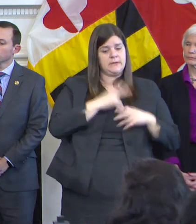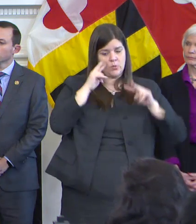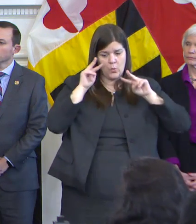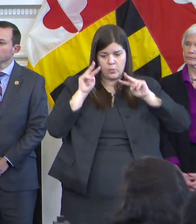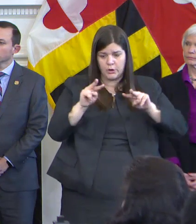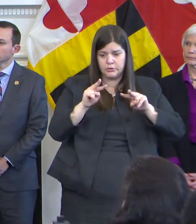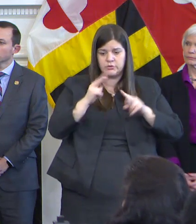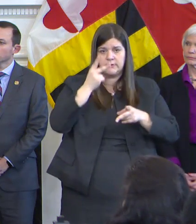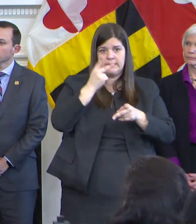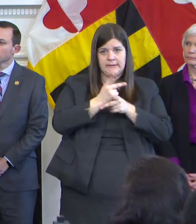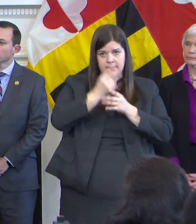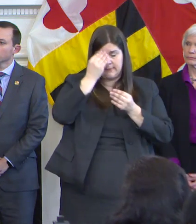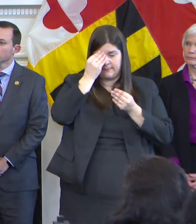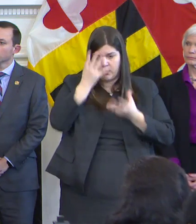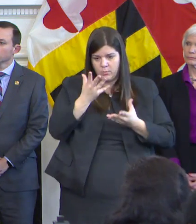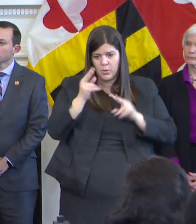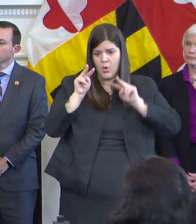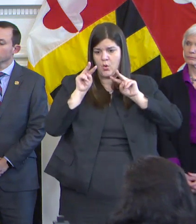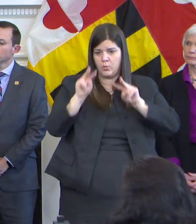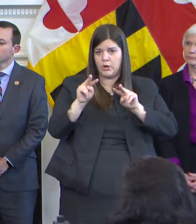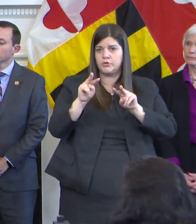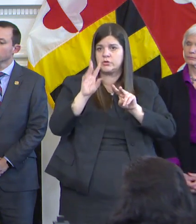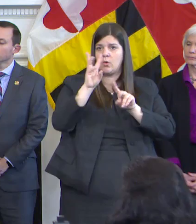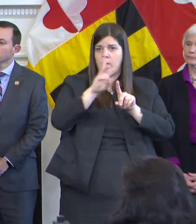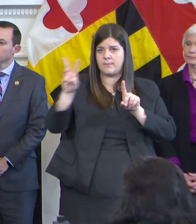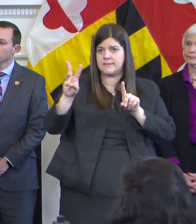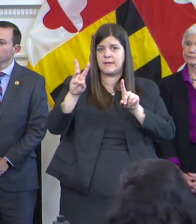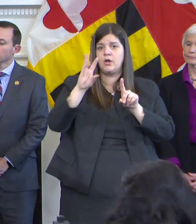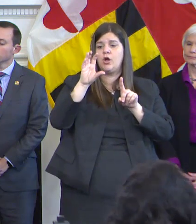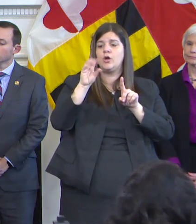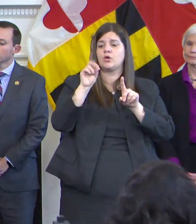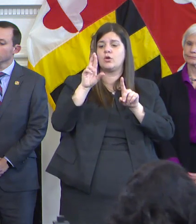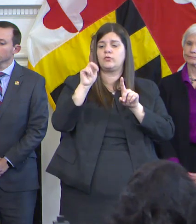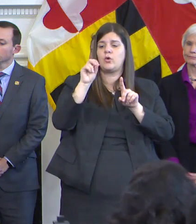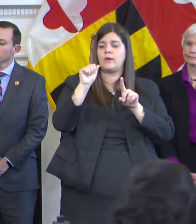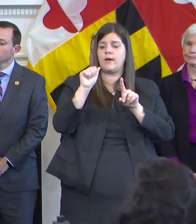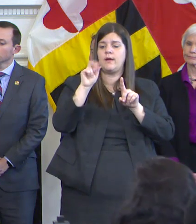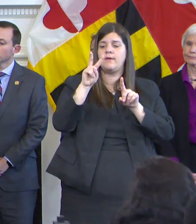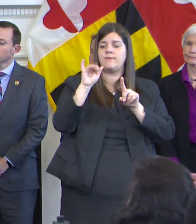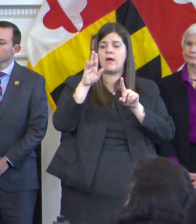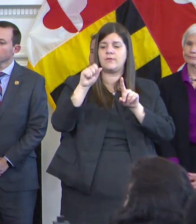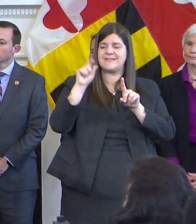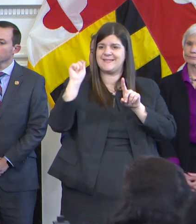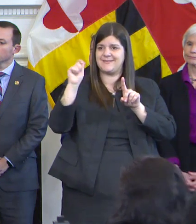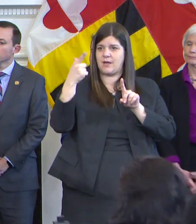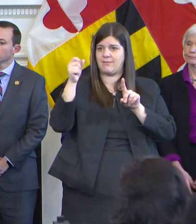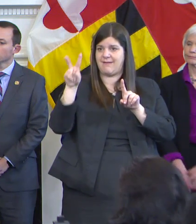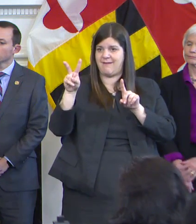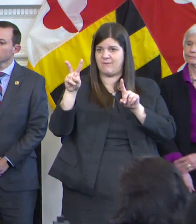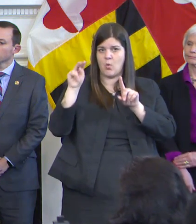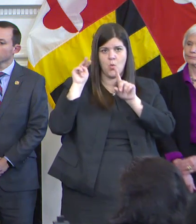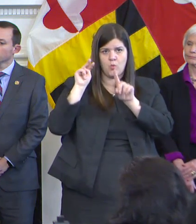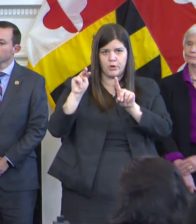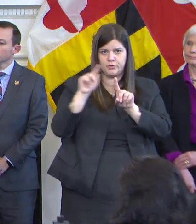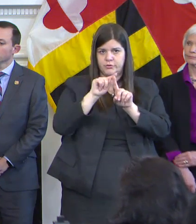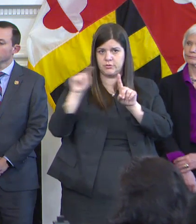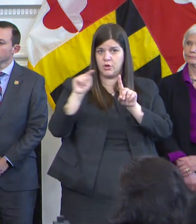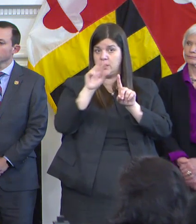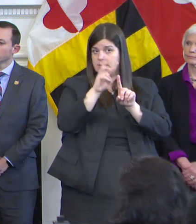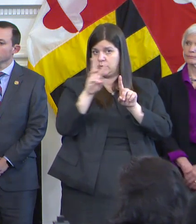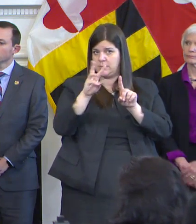coronavirus.gov. That's coronavirus.gov. Maryland residents can also get the latest updates at